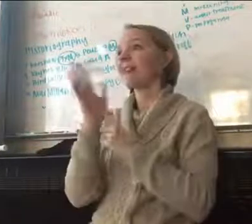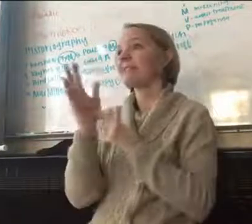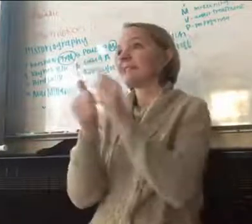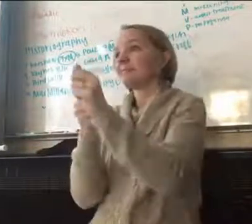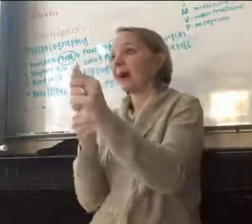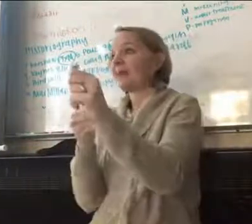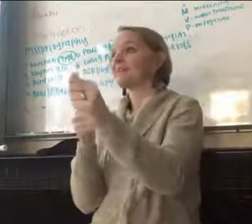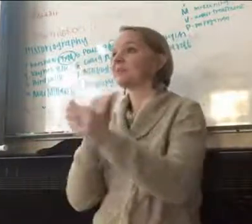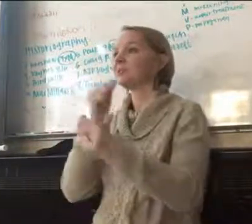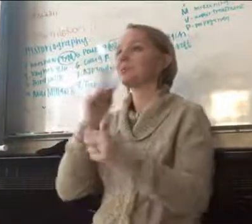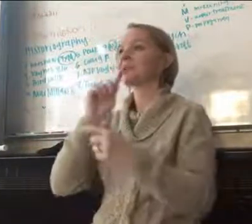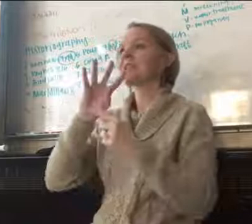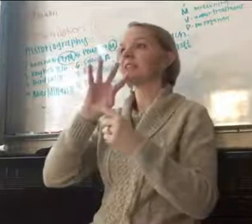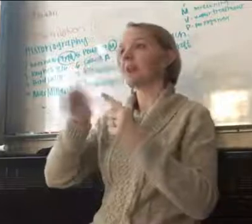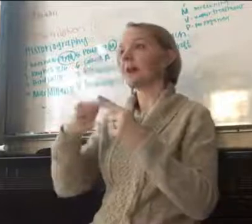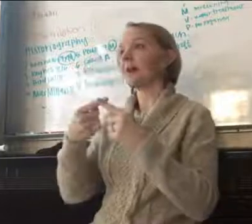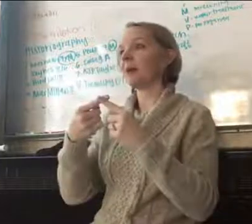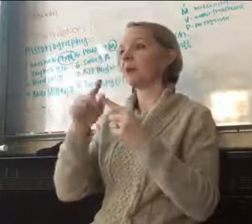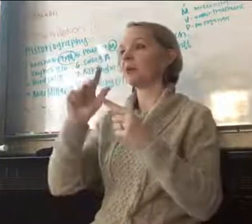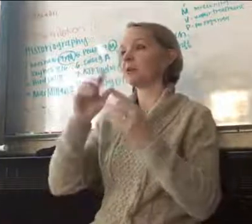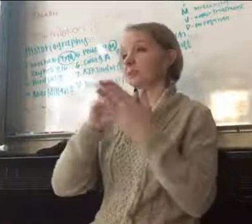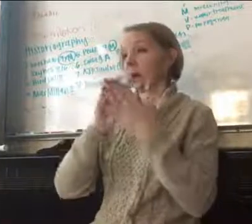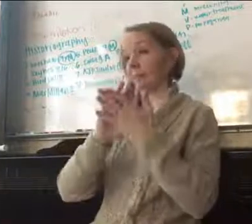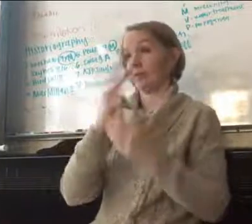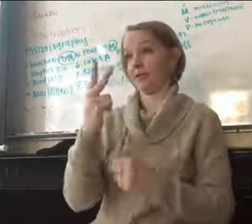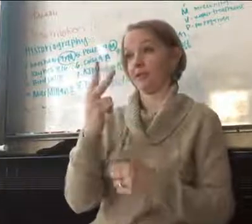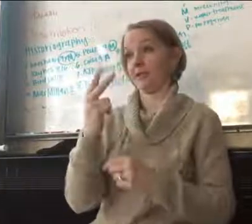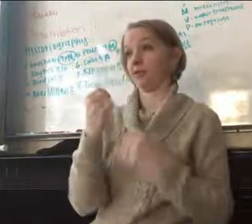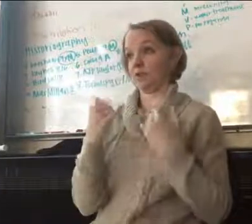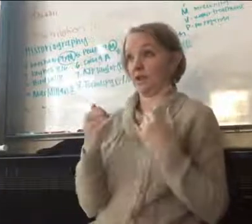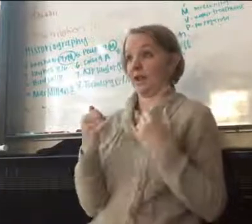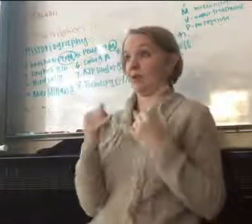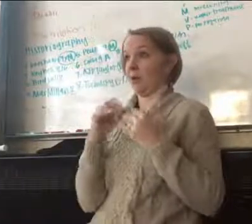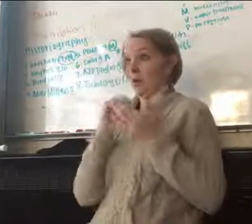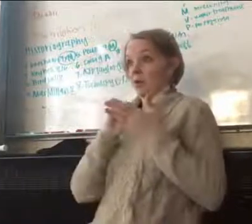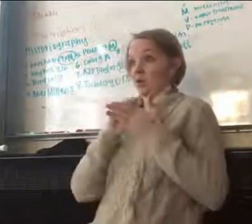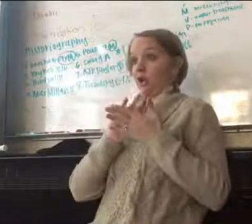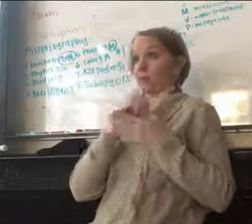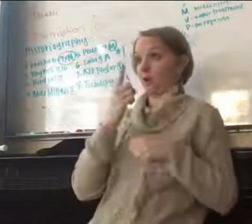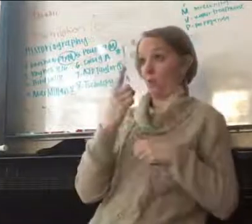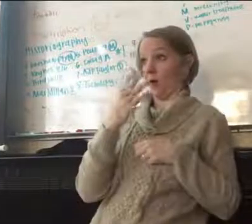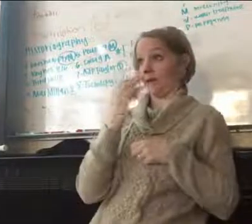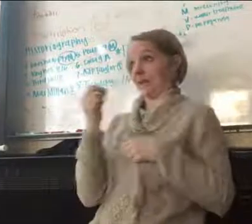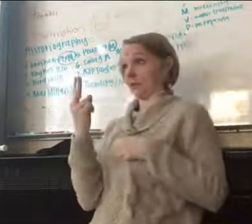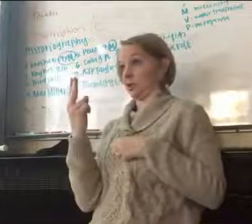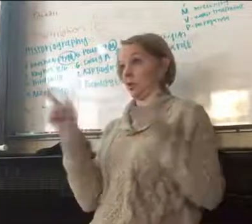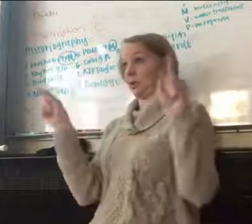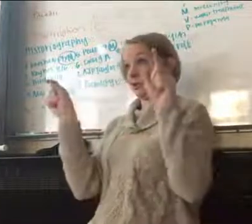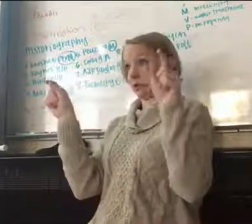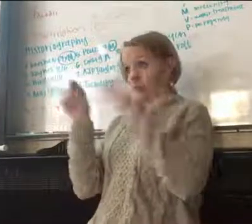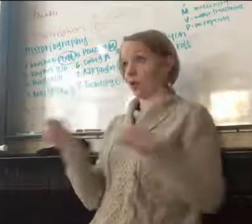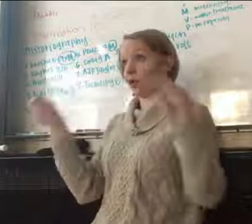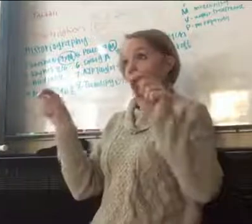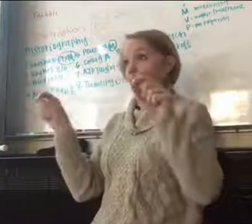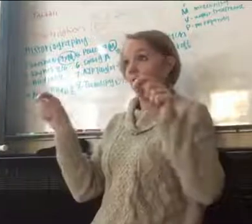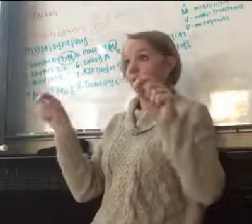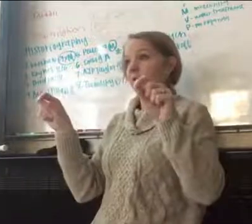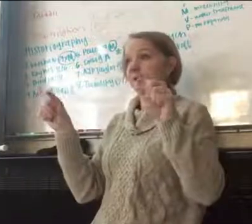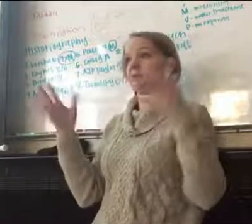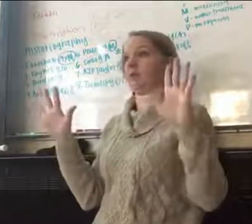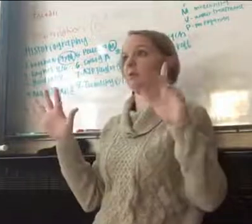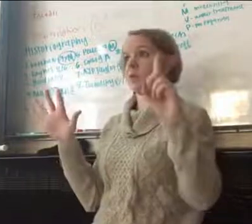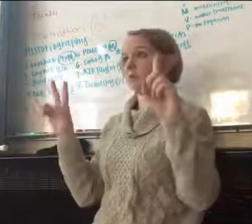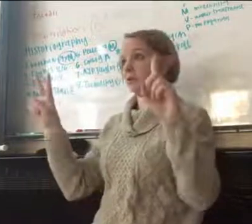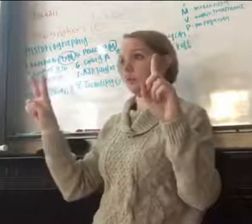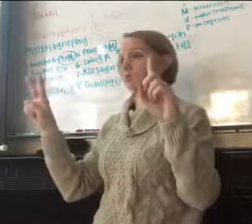third document. Okay, so for right now, if you will just circle document 1 and document 2. Basically, what